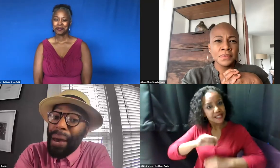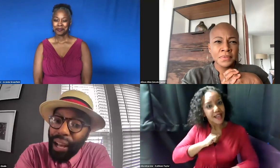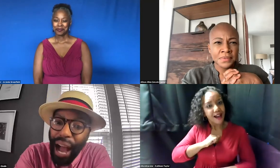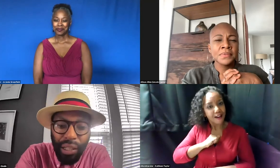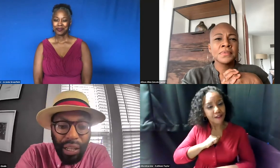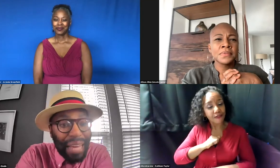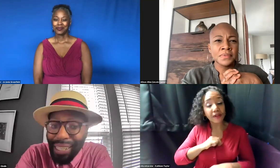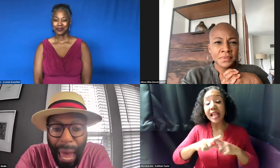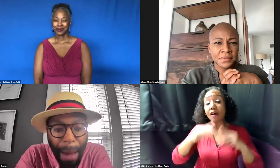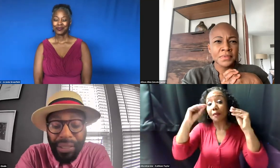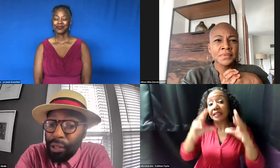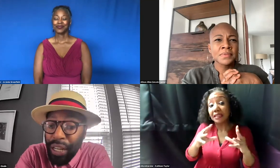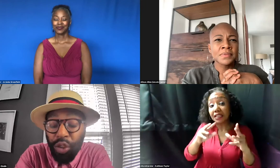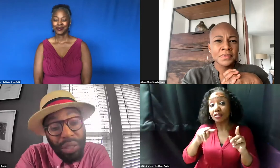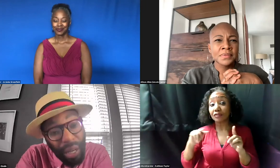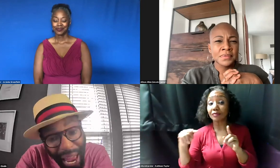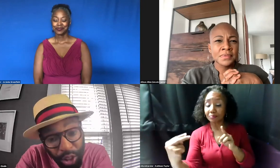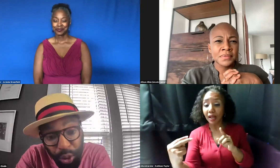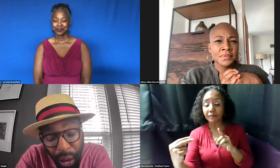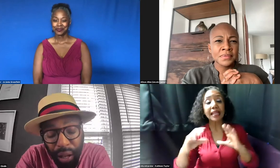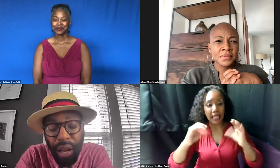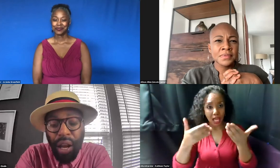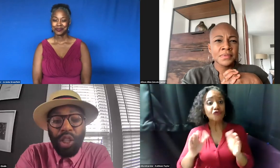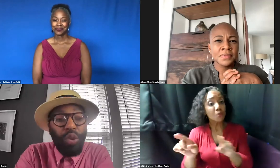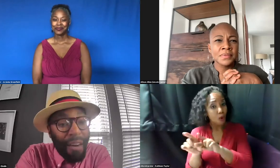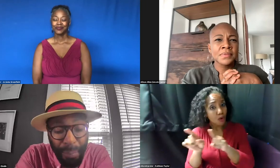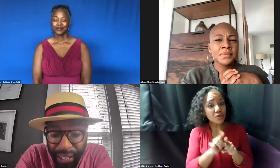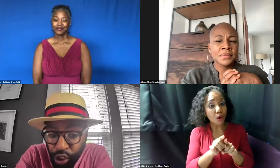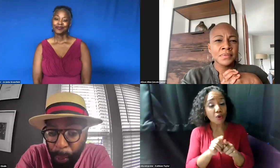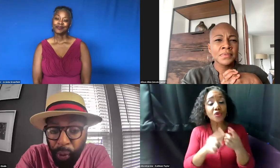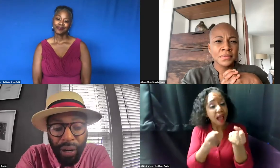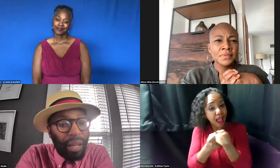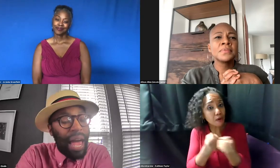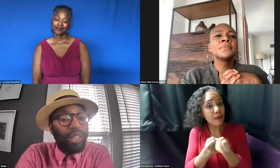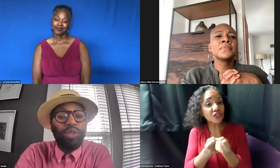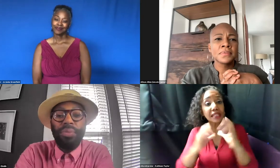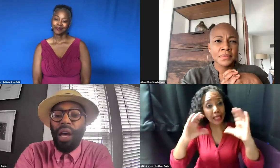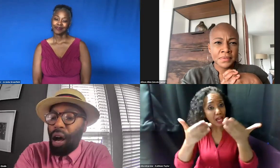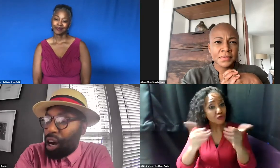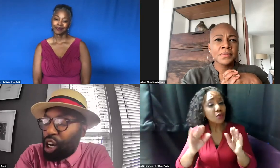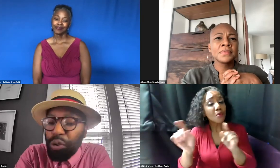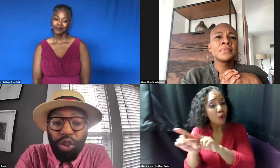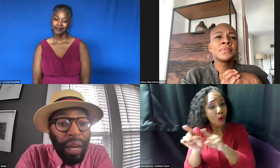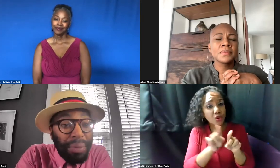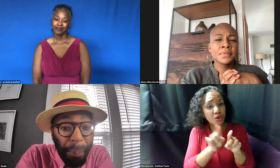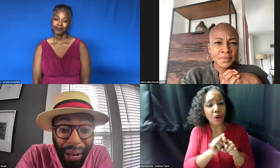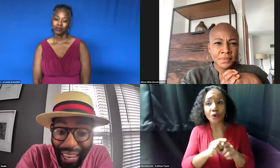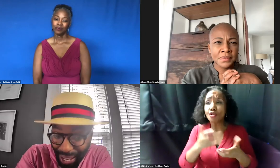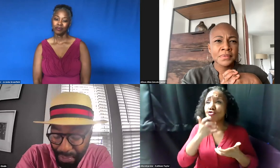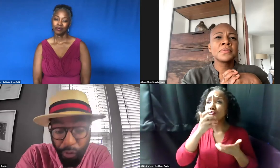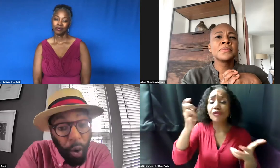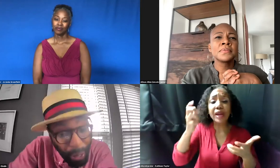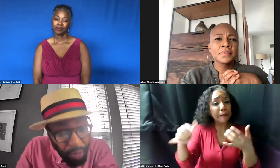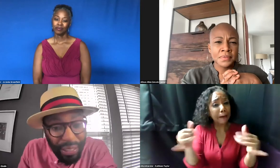Mm-hmm. Pedagogically, I think this happens, we need to do this in the classroom as well. So affirmations are important in the classroom. Guttural screams and